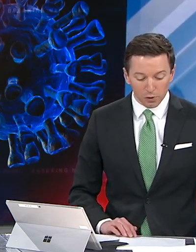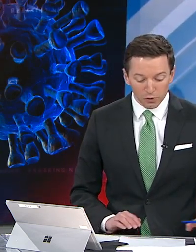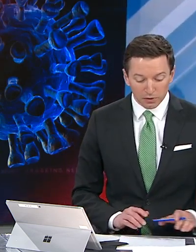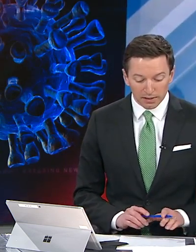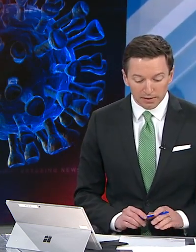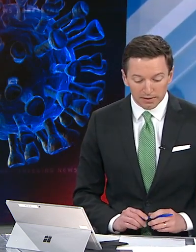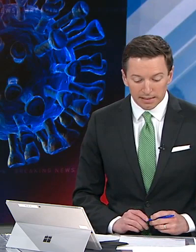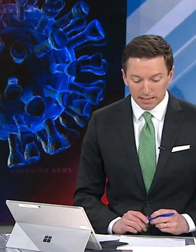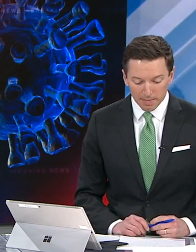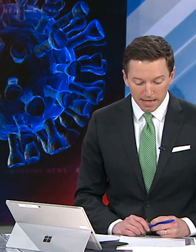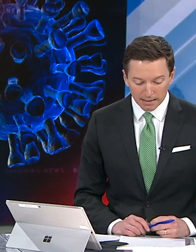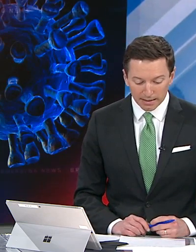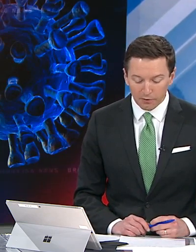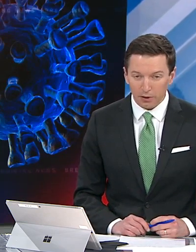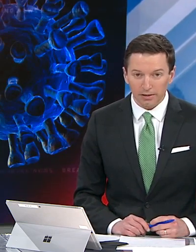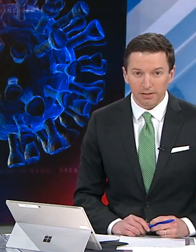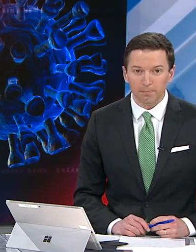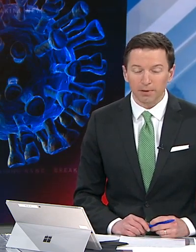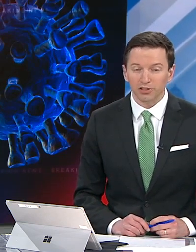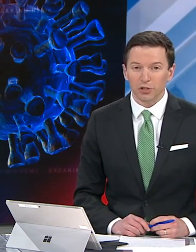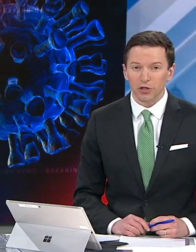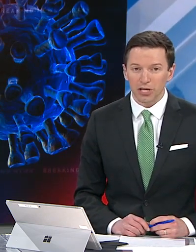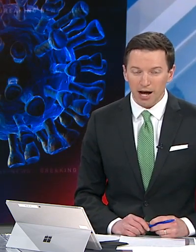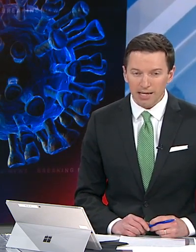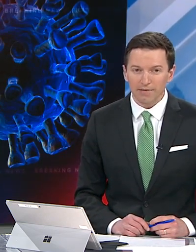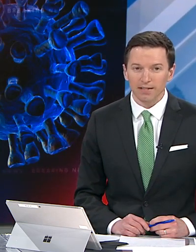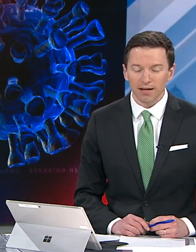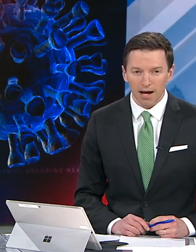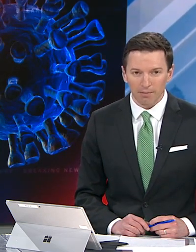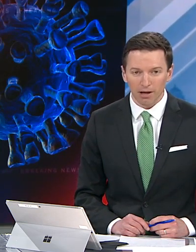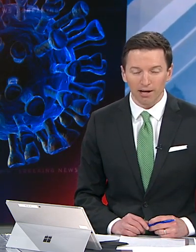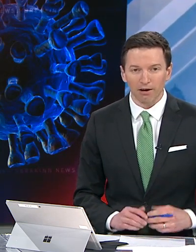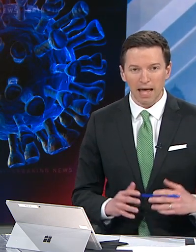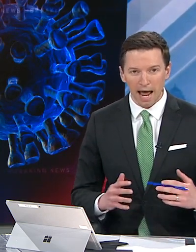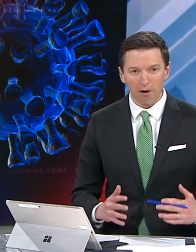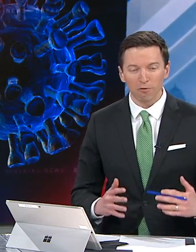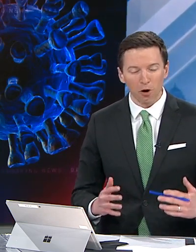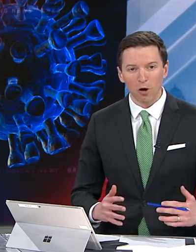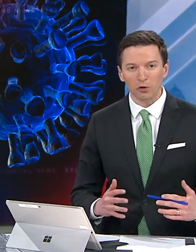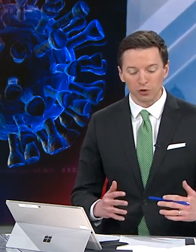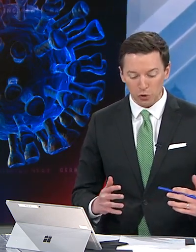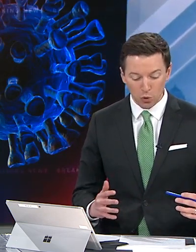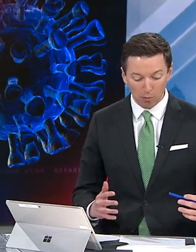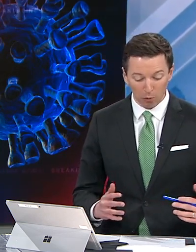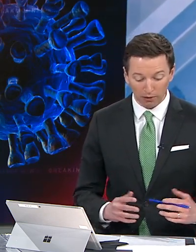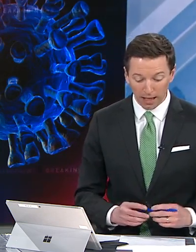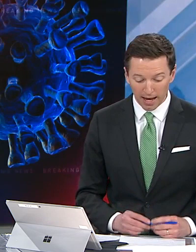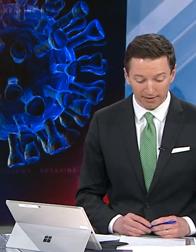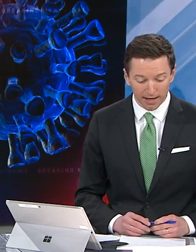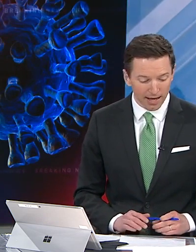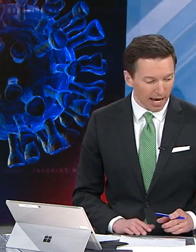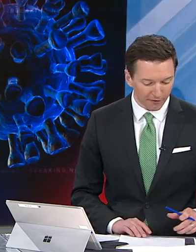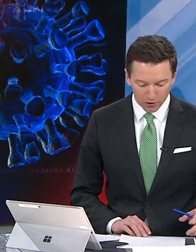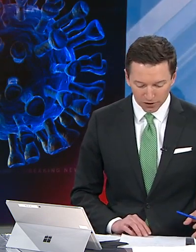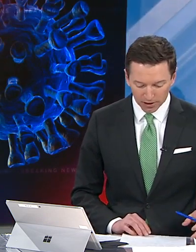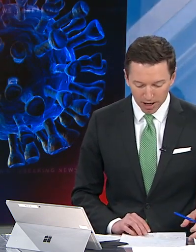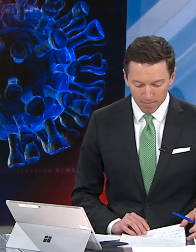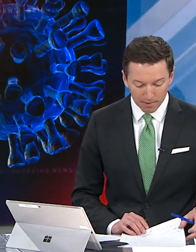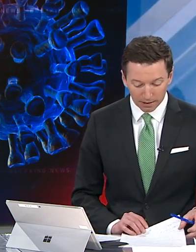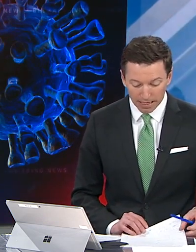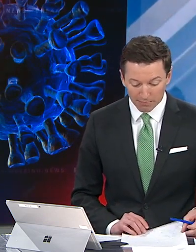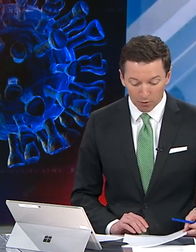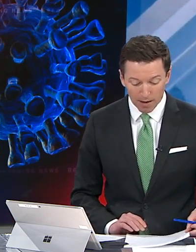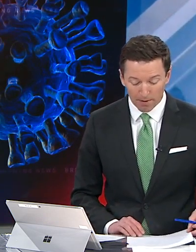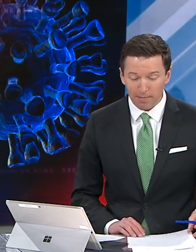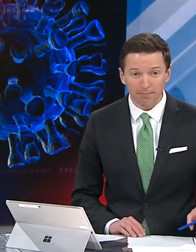that social distancing is making a difference, but she could not give a timeline on how long this new normal would last. At first, she thought